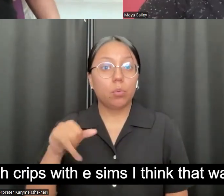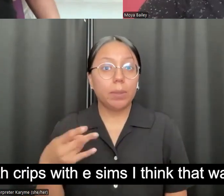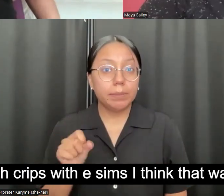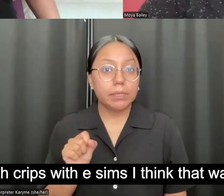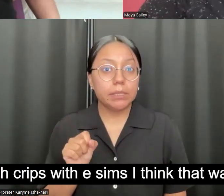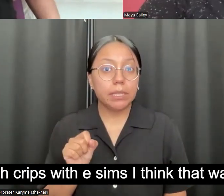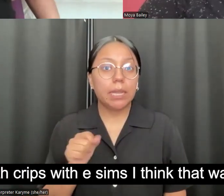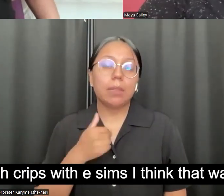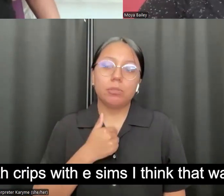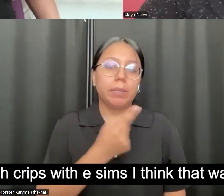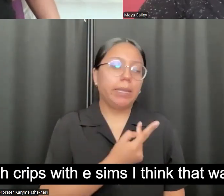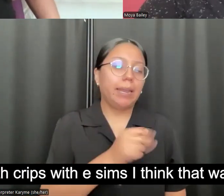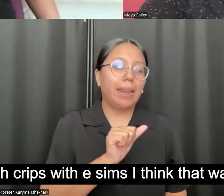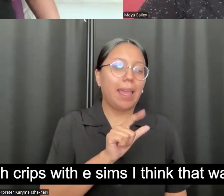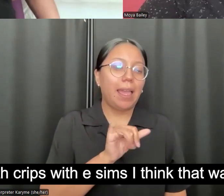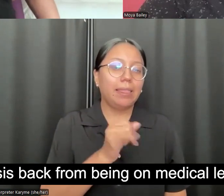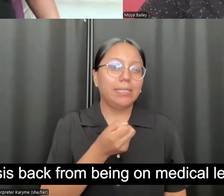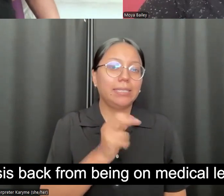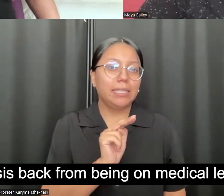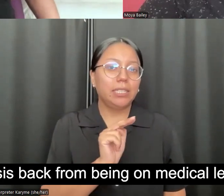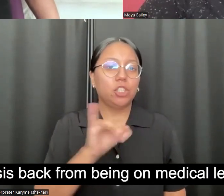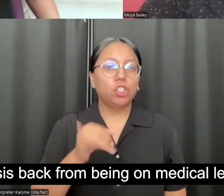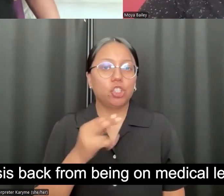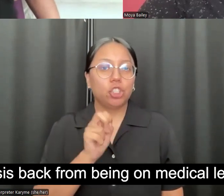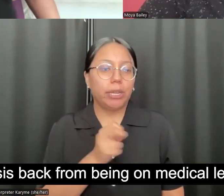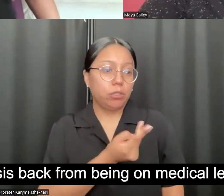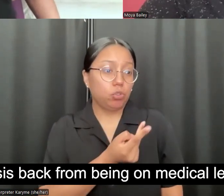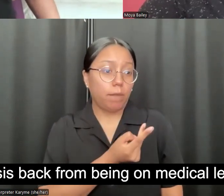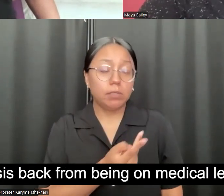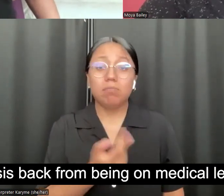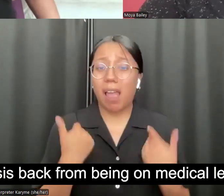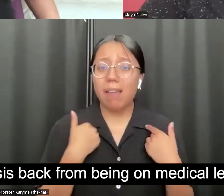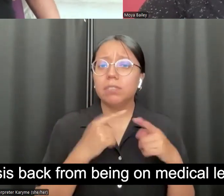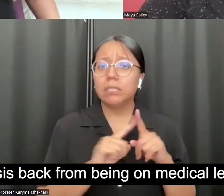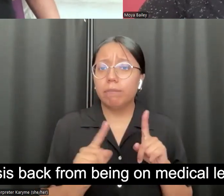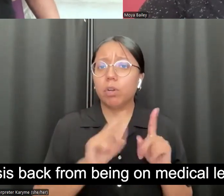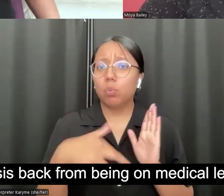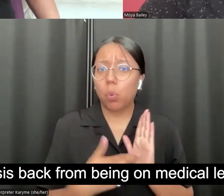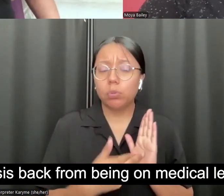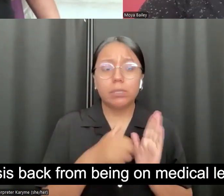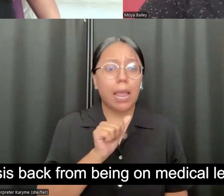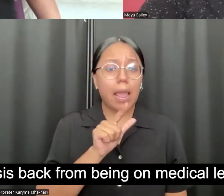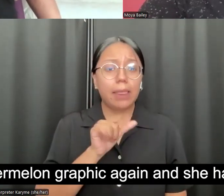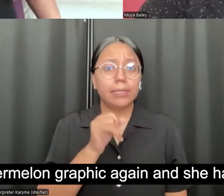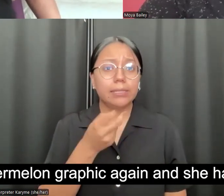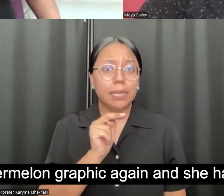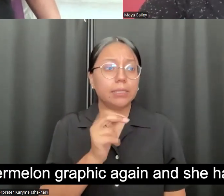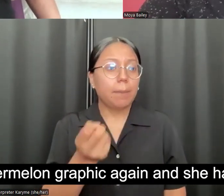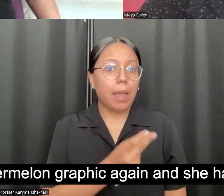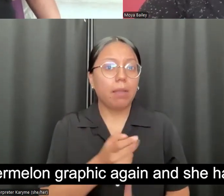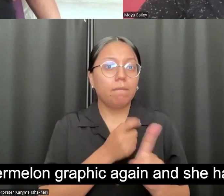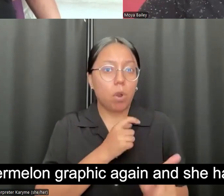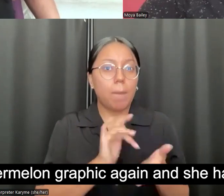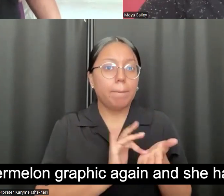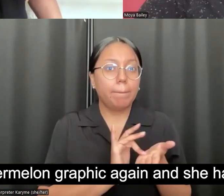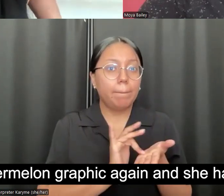on a text thread, and we all have different roles. Like, I mean, Alice is just back from being on medical leave, like really seriously for a bunch of weeks.